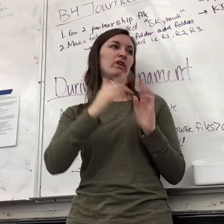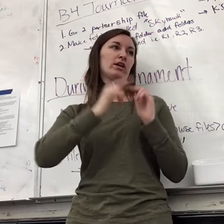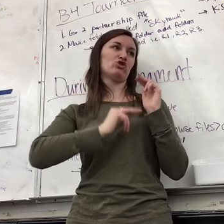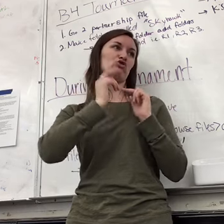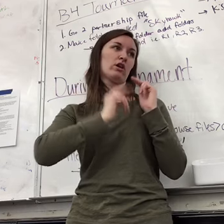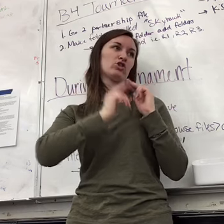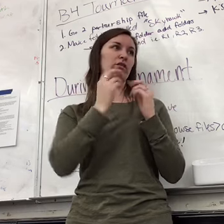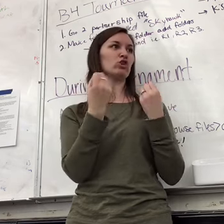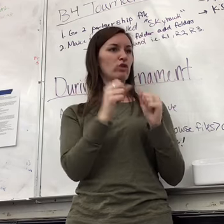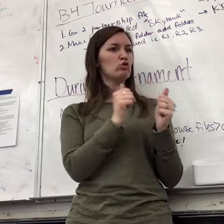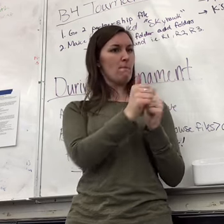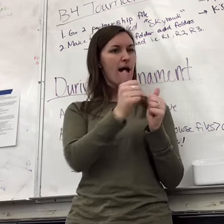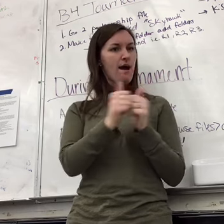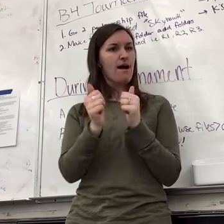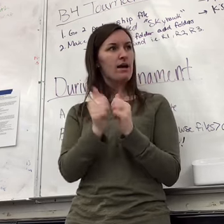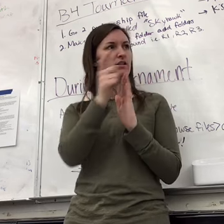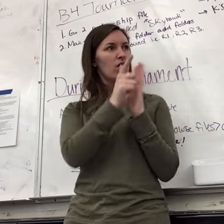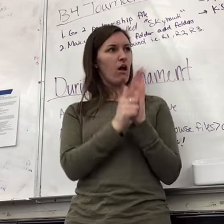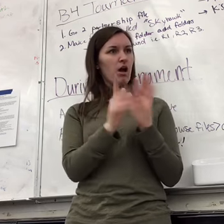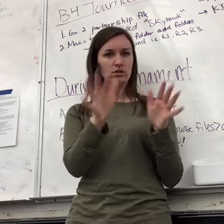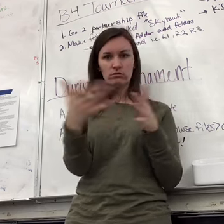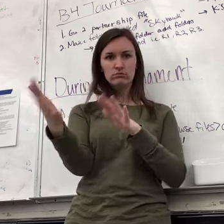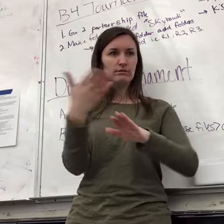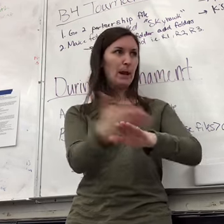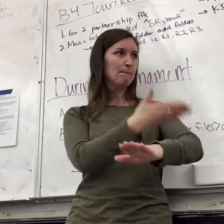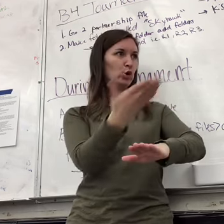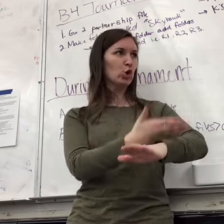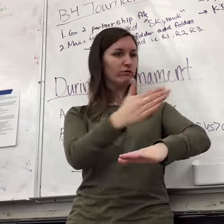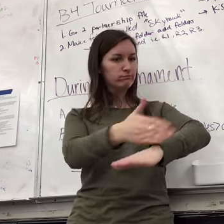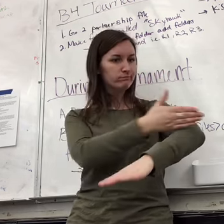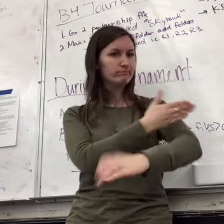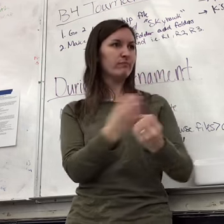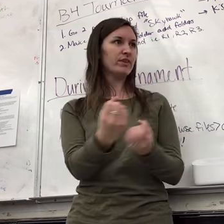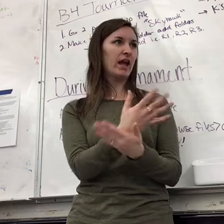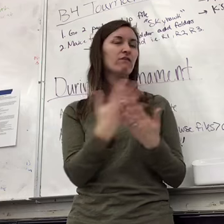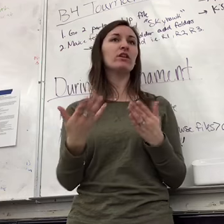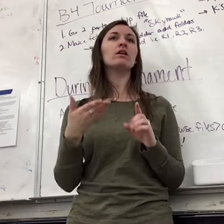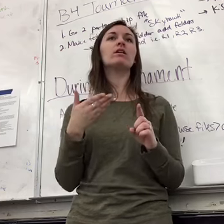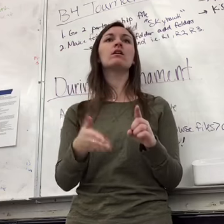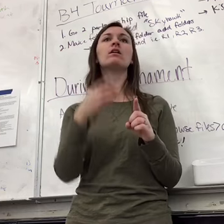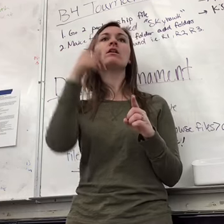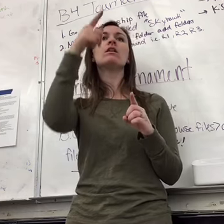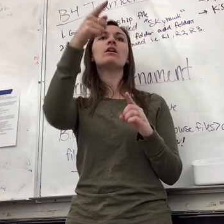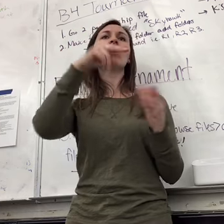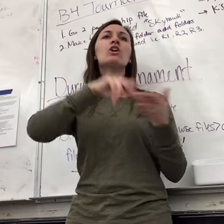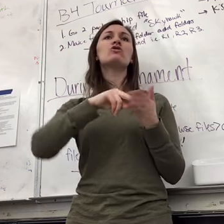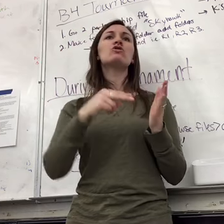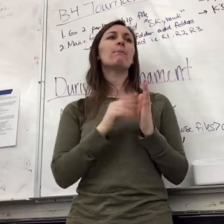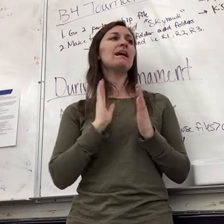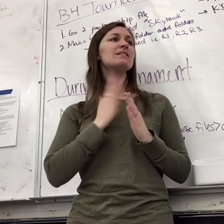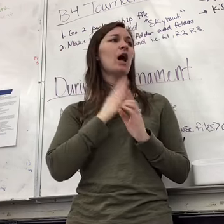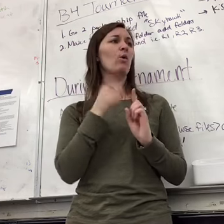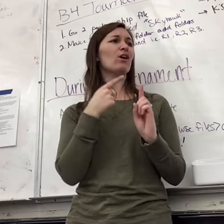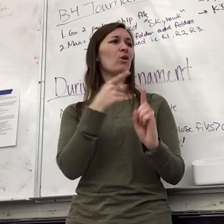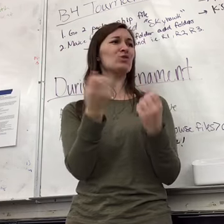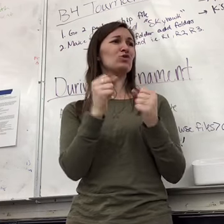So was the main thing, like we talked about before, we were doing like we were solving like the problems, and like one of the problems is like what's going to stop the South from